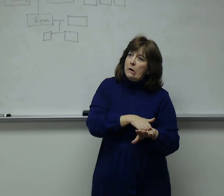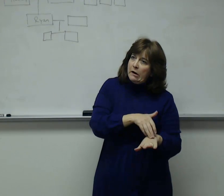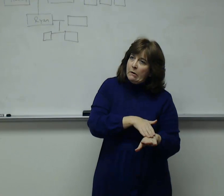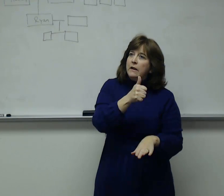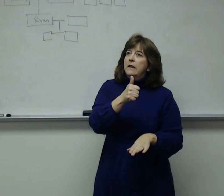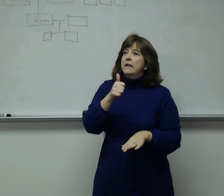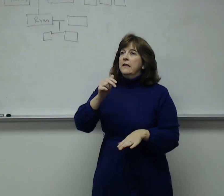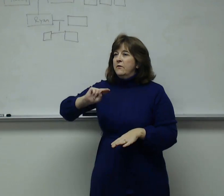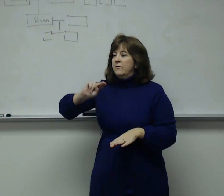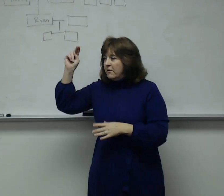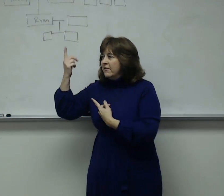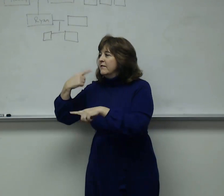slower.